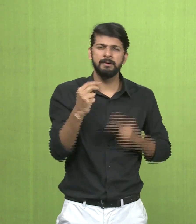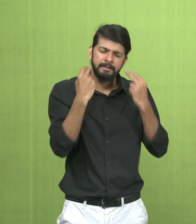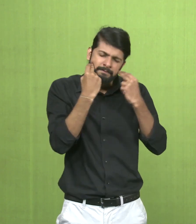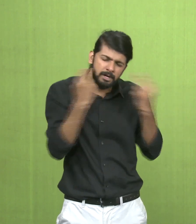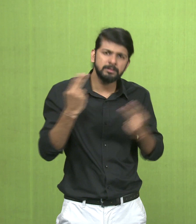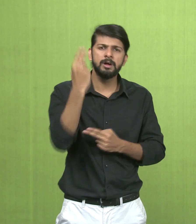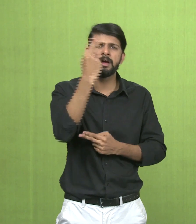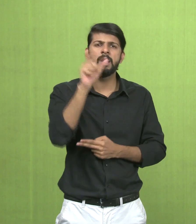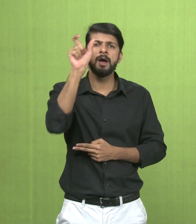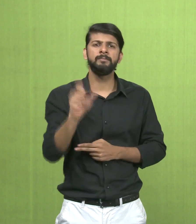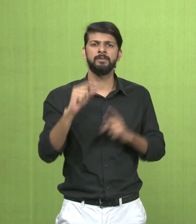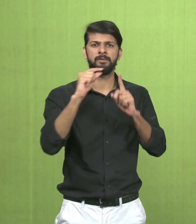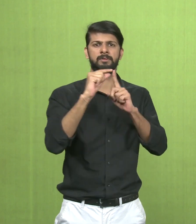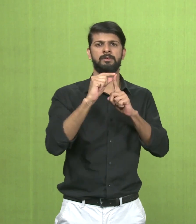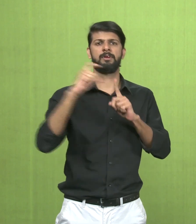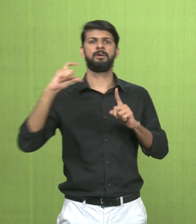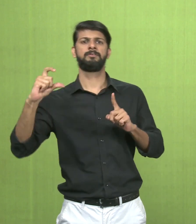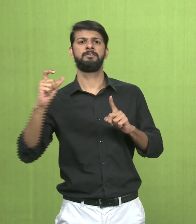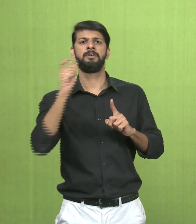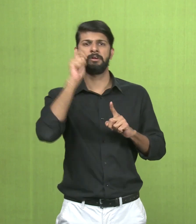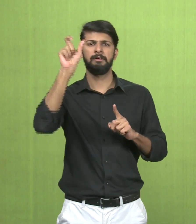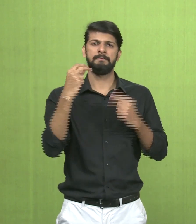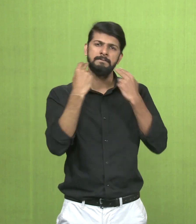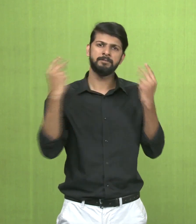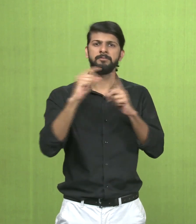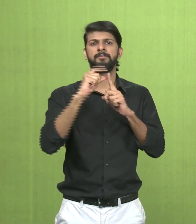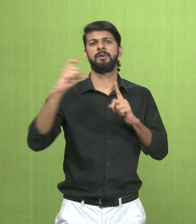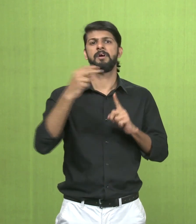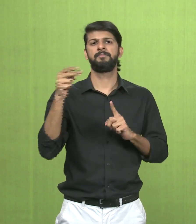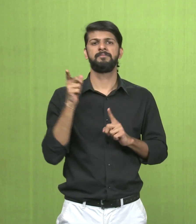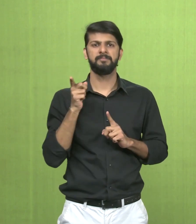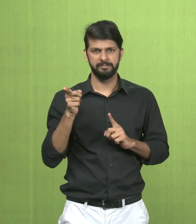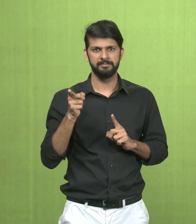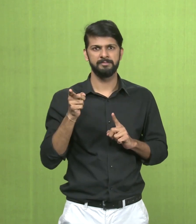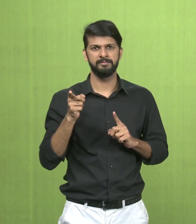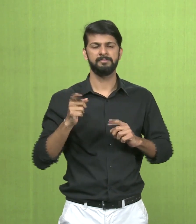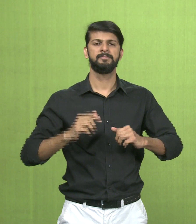One of the most famous artists of still life is Paul Cézanne.